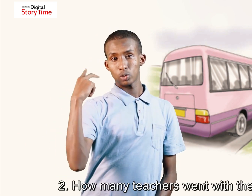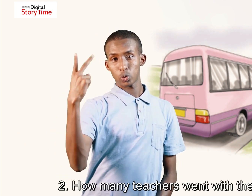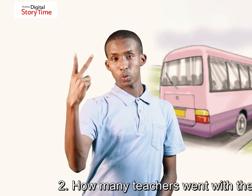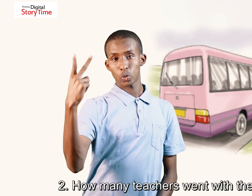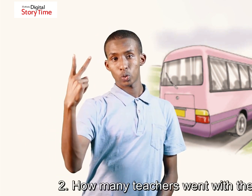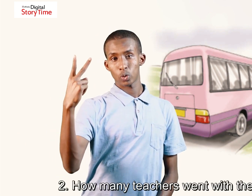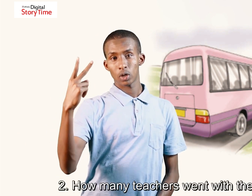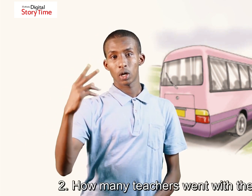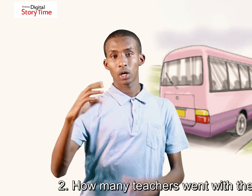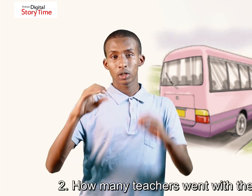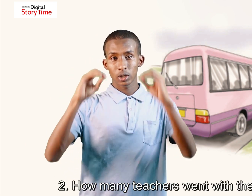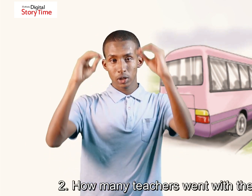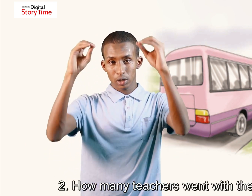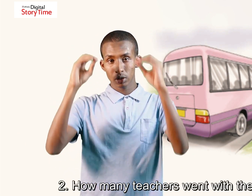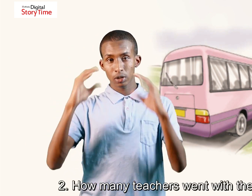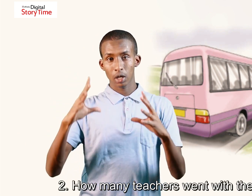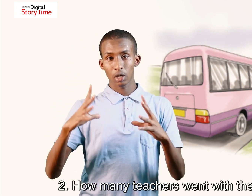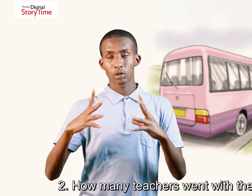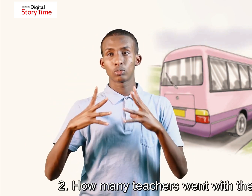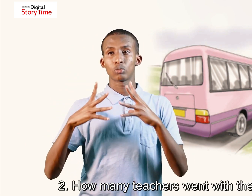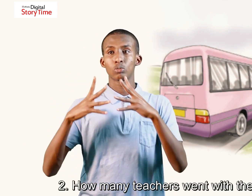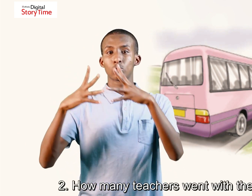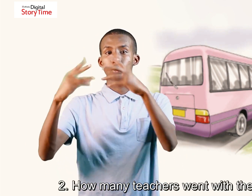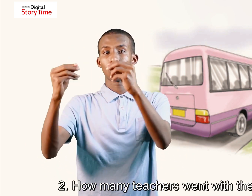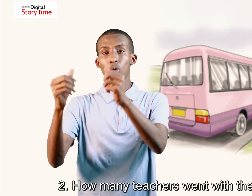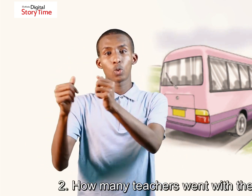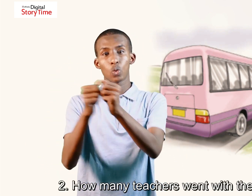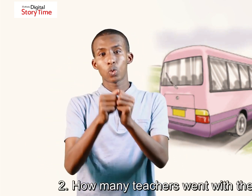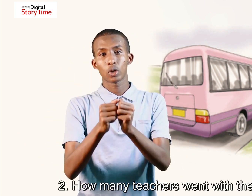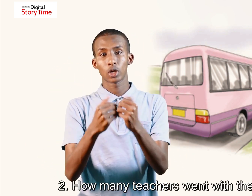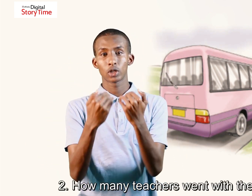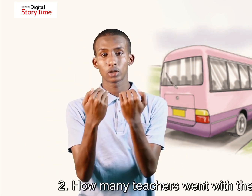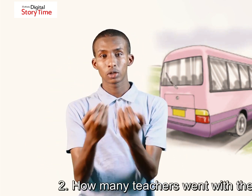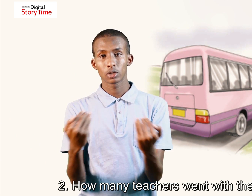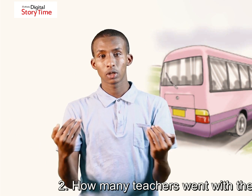Number 2. How many teachers went with the pupils?